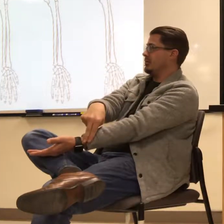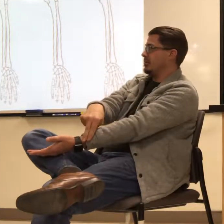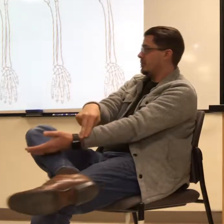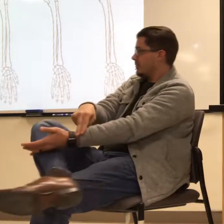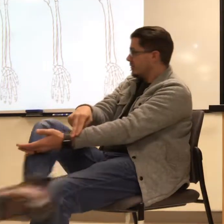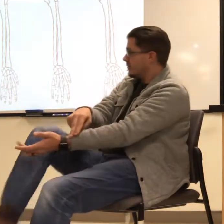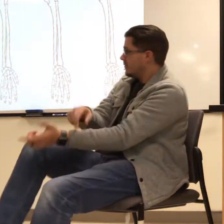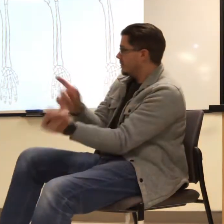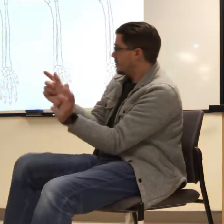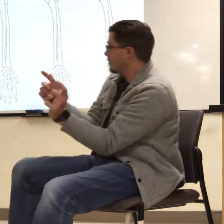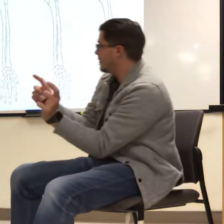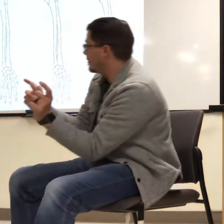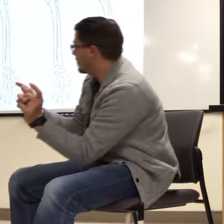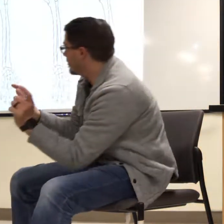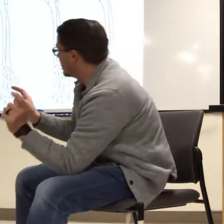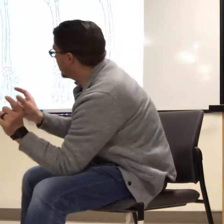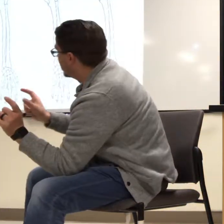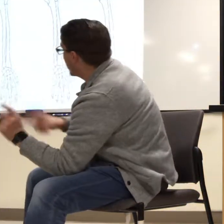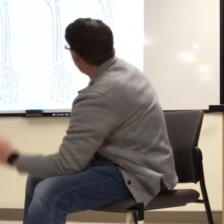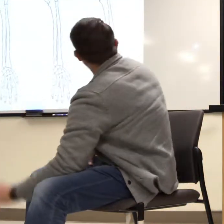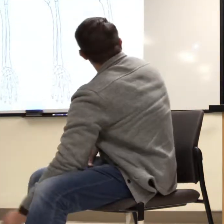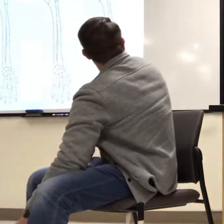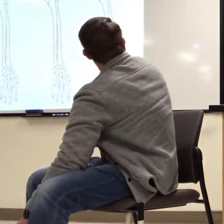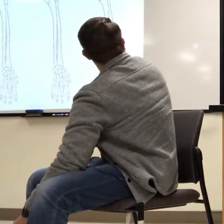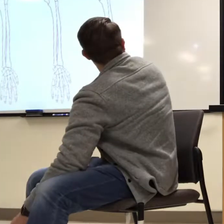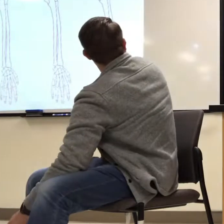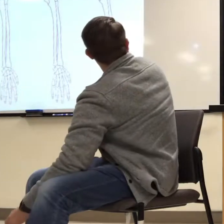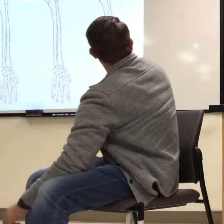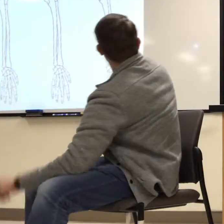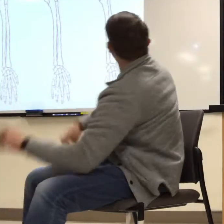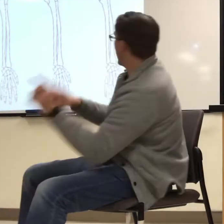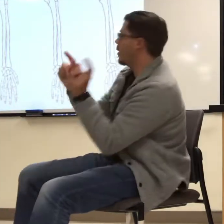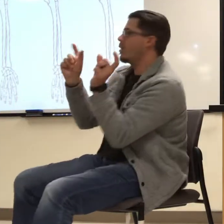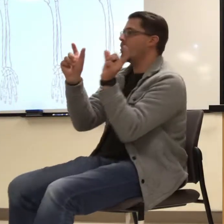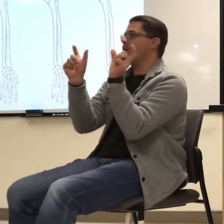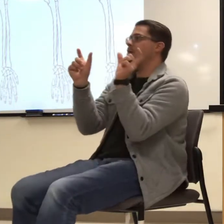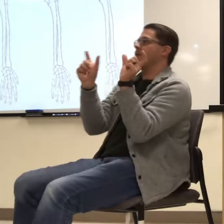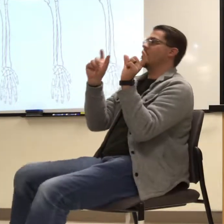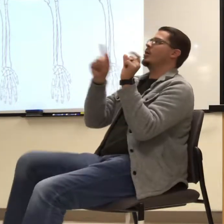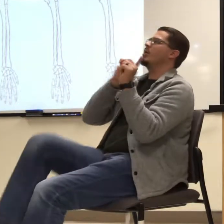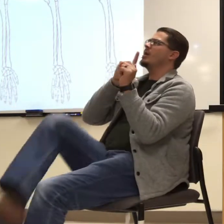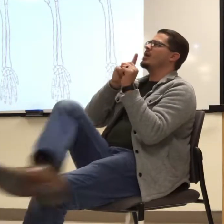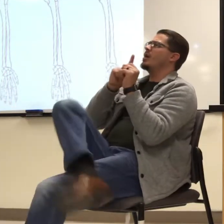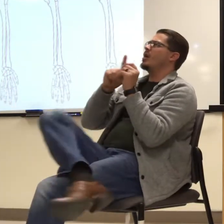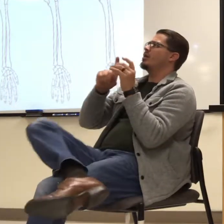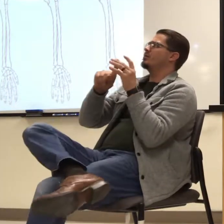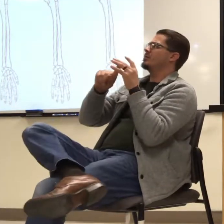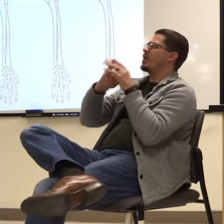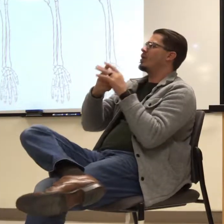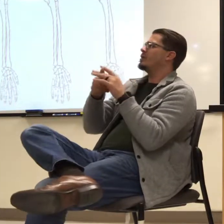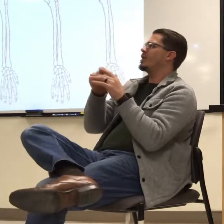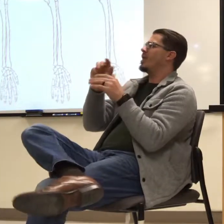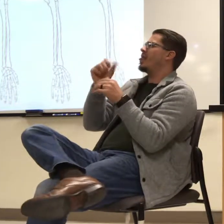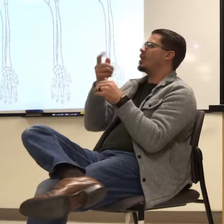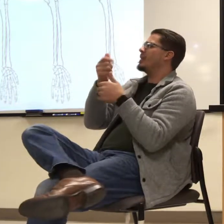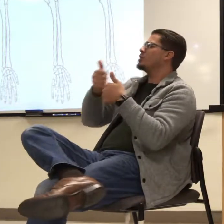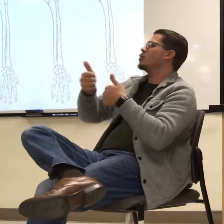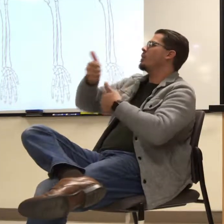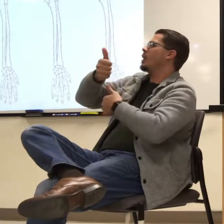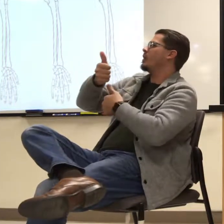So, the origin, this one originates a little bit superior to the lateral